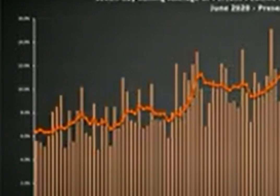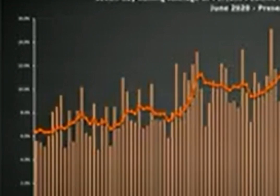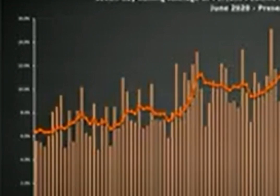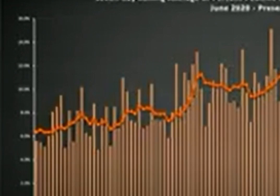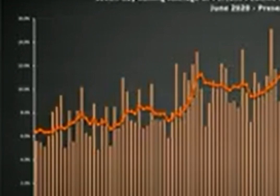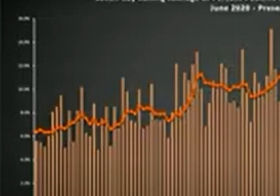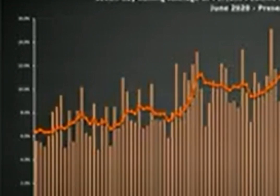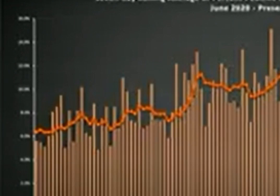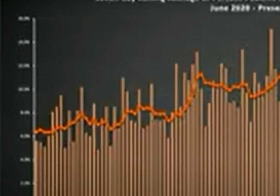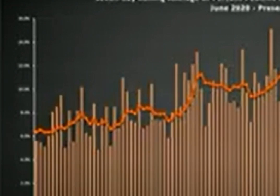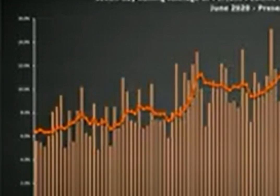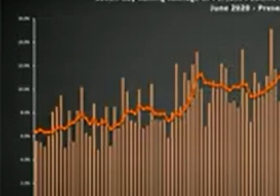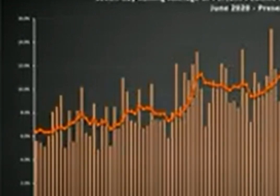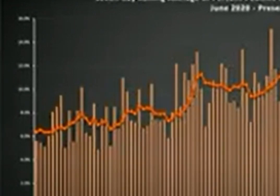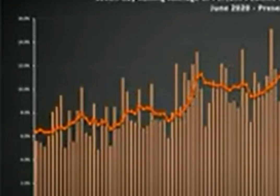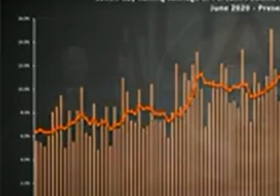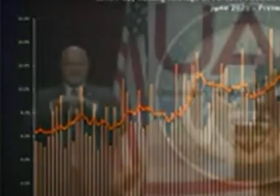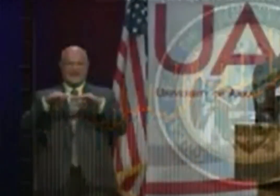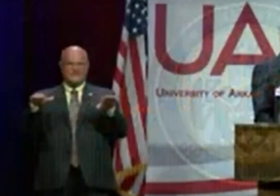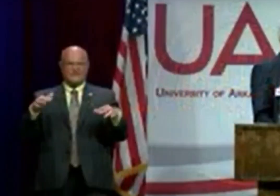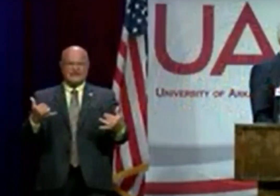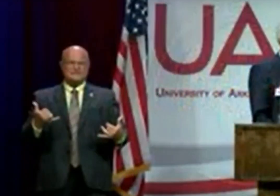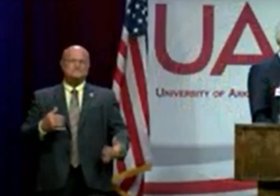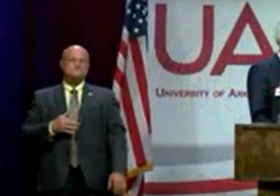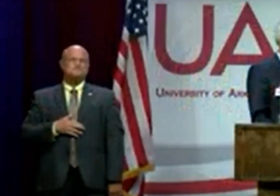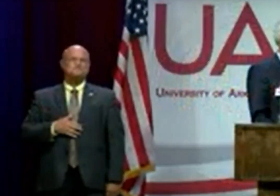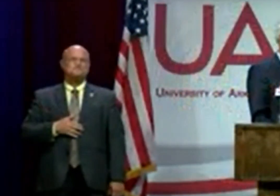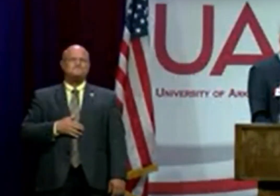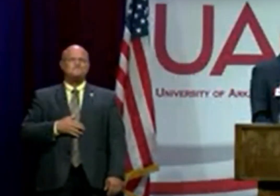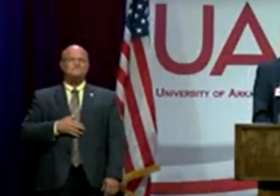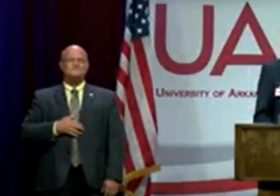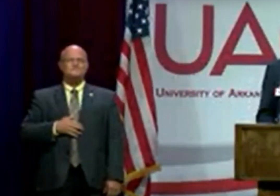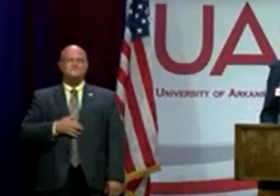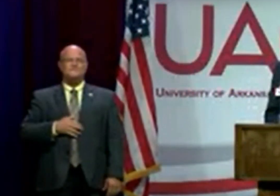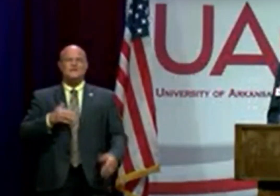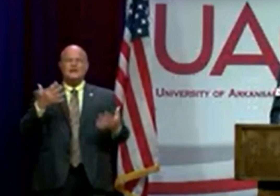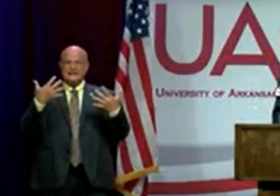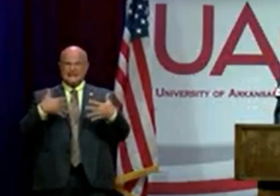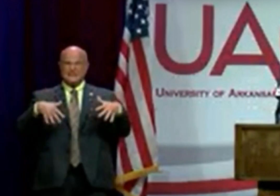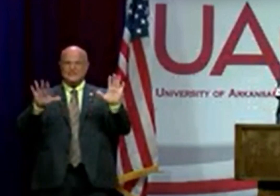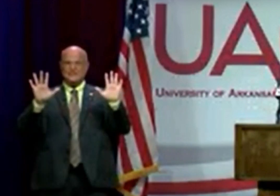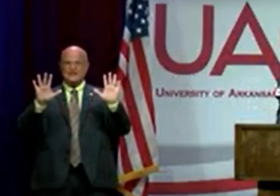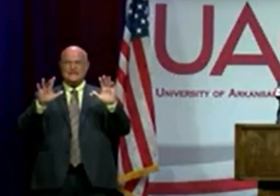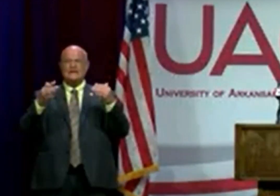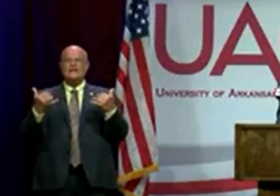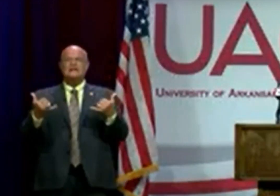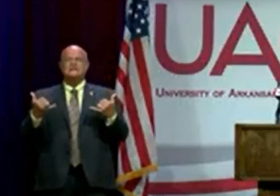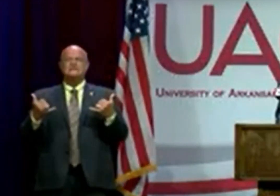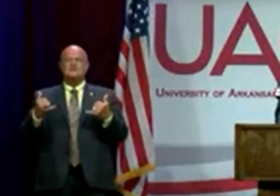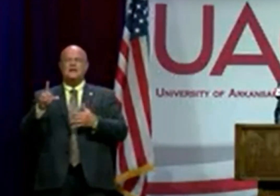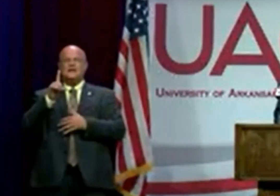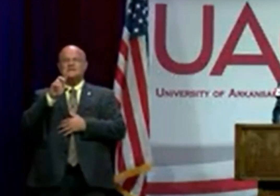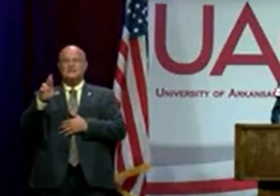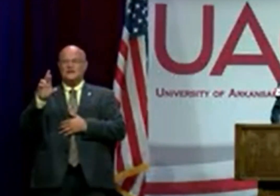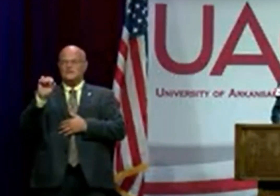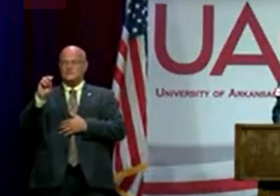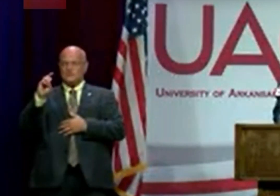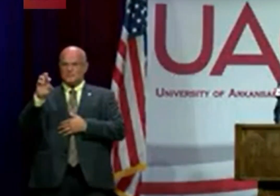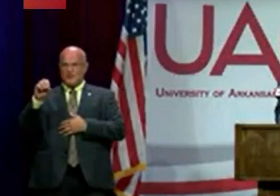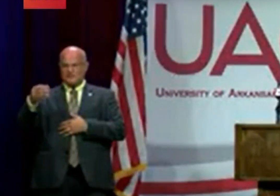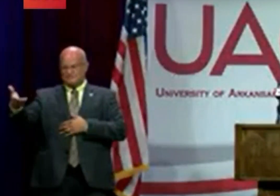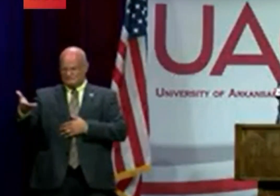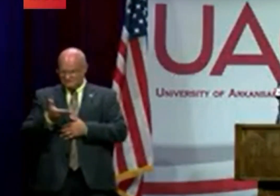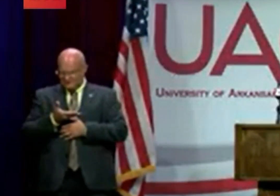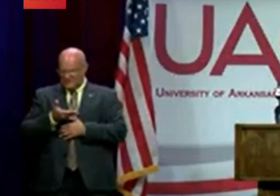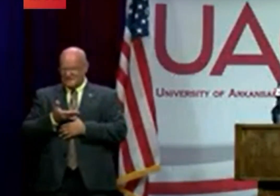to the 8% level. And then that completes that. So with that, Dr. Romero, I